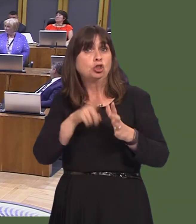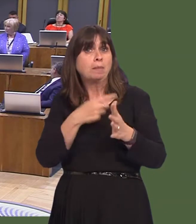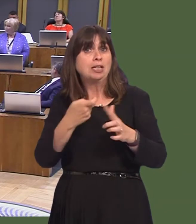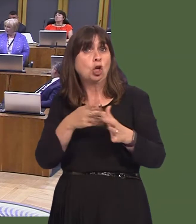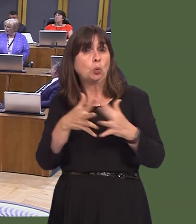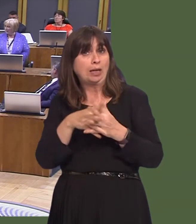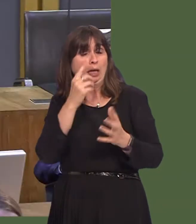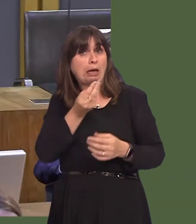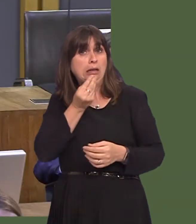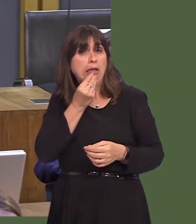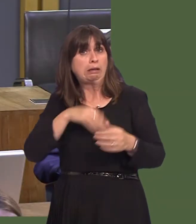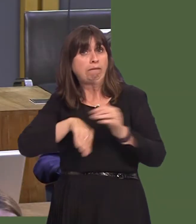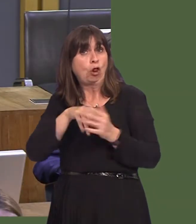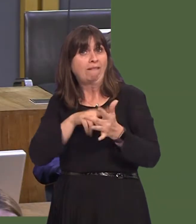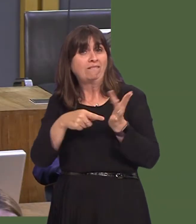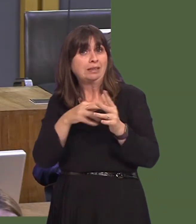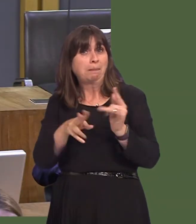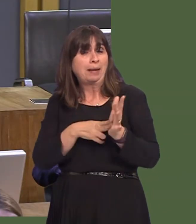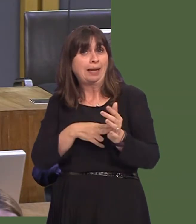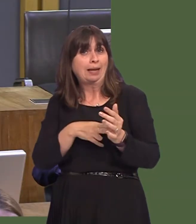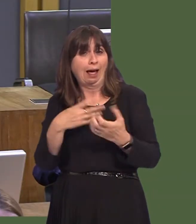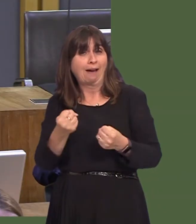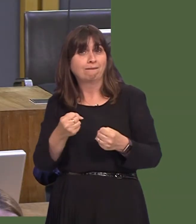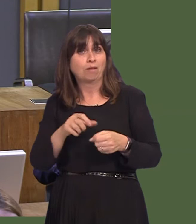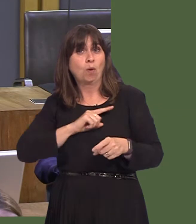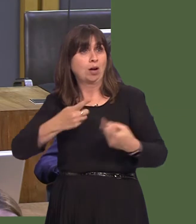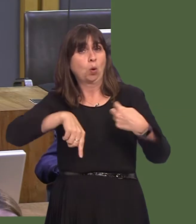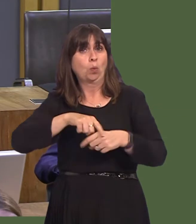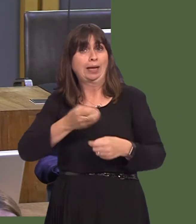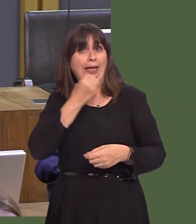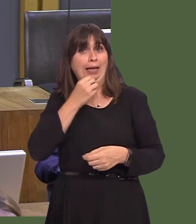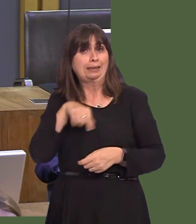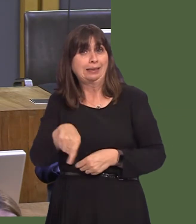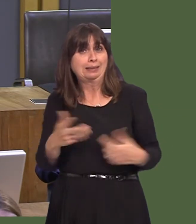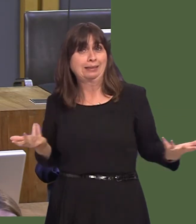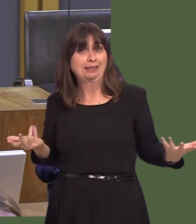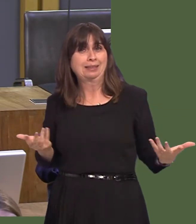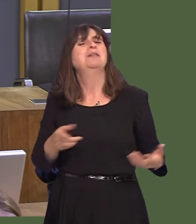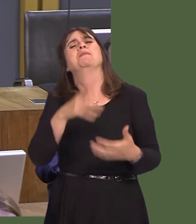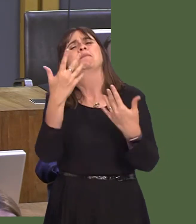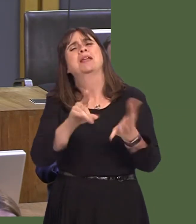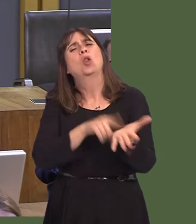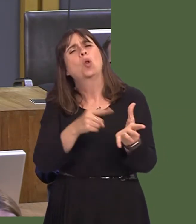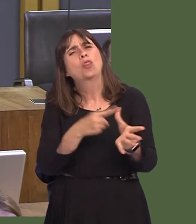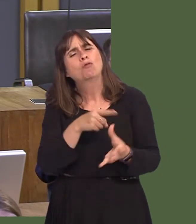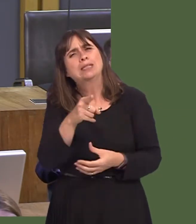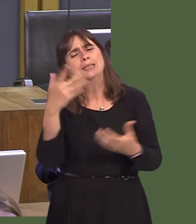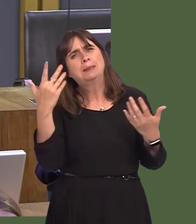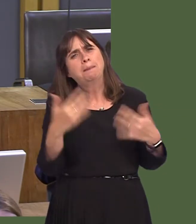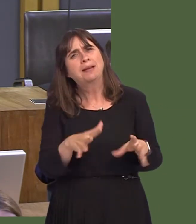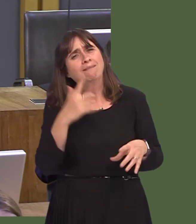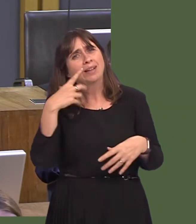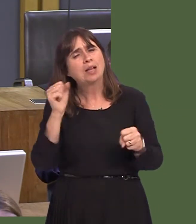and minerals. You can't eat our way out of this problem, obviously. So my main question to you is, have you had any information from local authorities that there has been